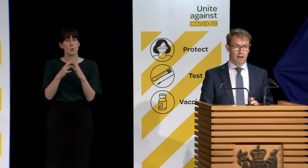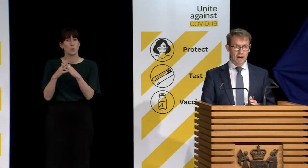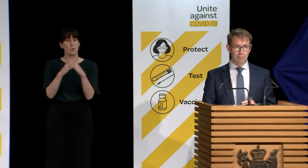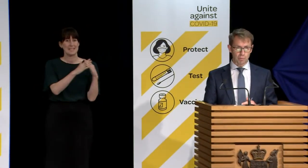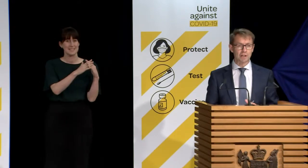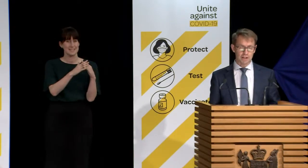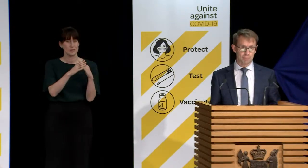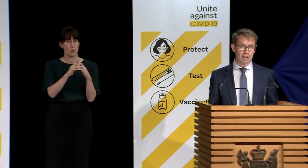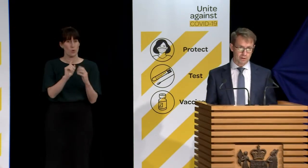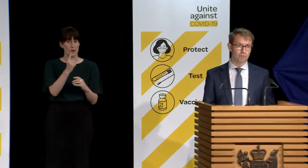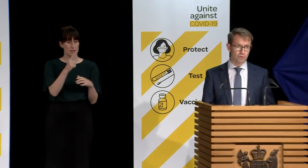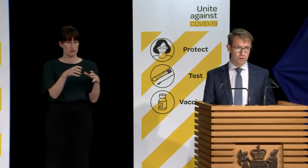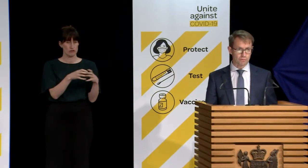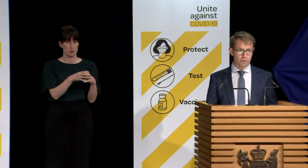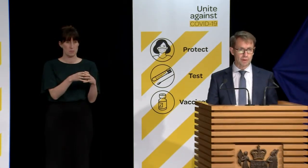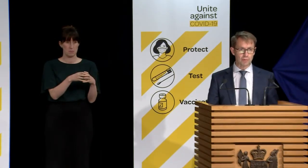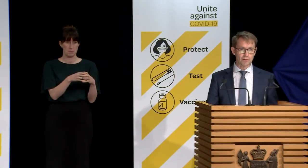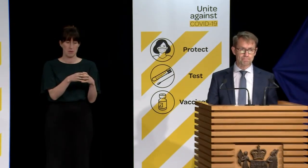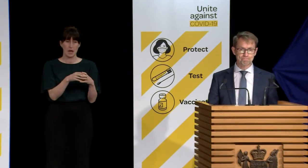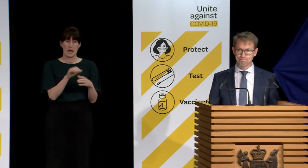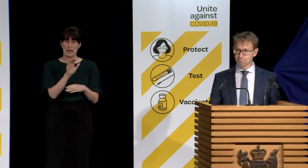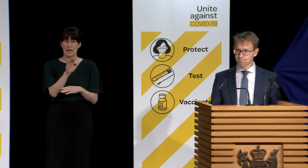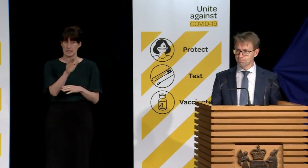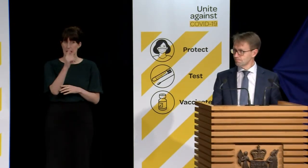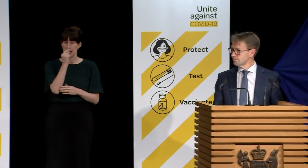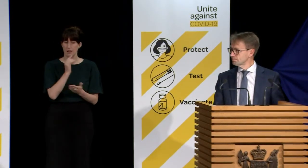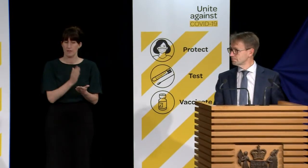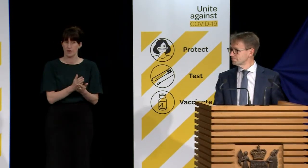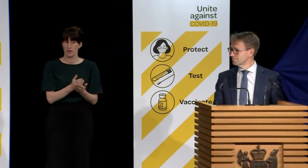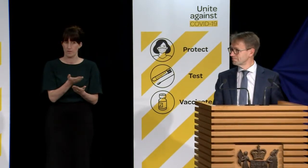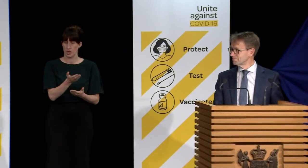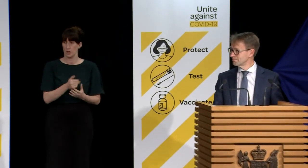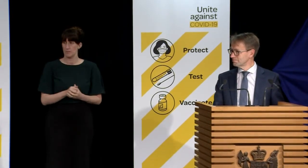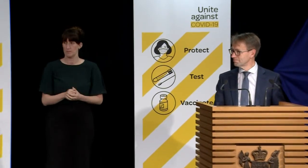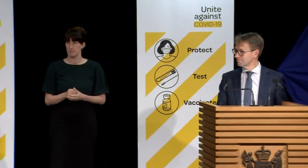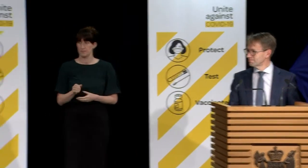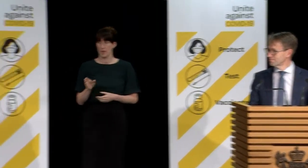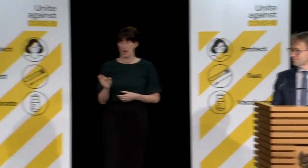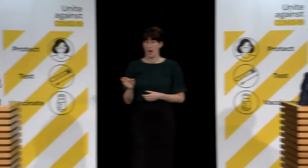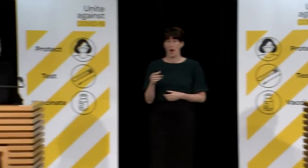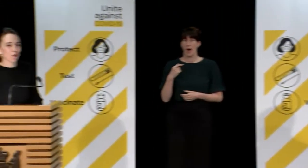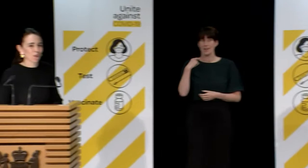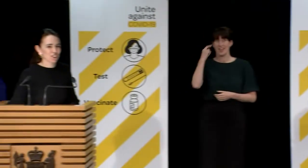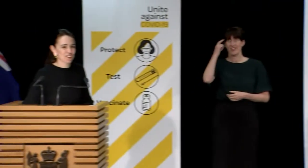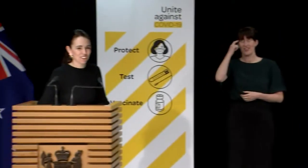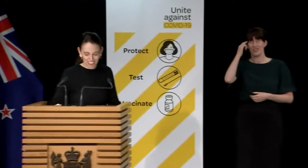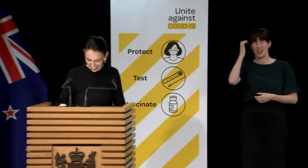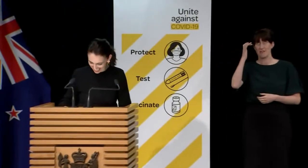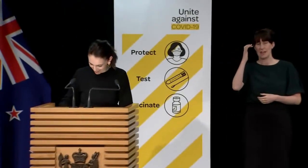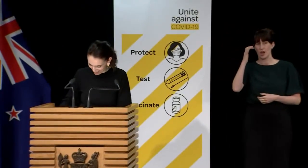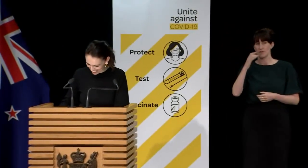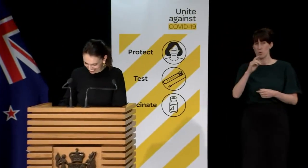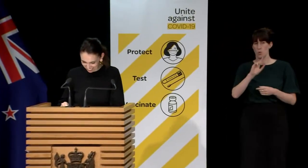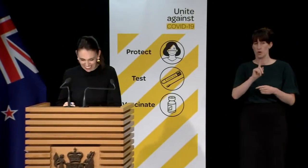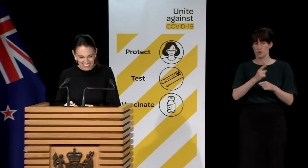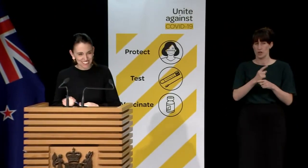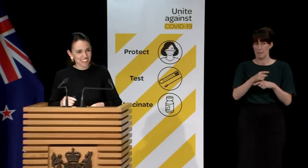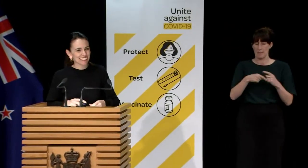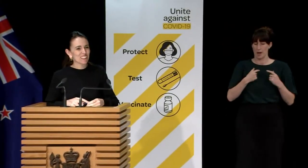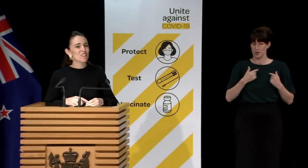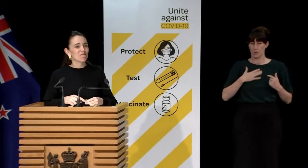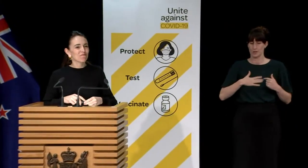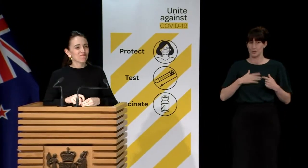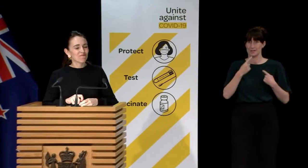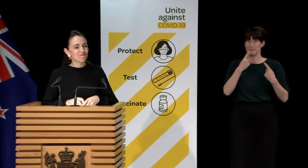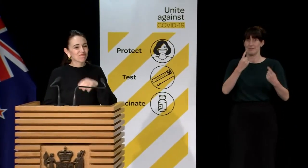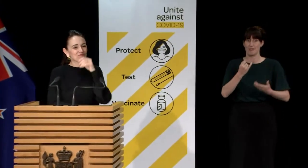grouping, but we can come back and confirm that with you. I have a theory on which one I believe you're speaking about, but I don't want to be wrong, so I won't hazard my guess on